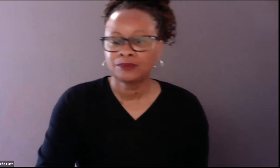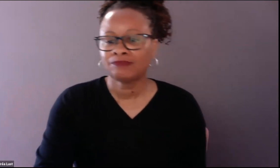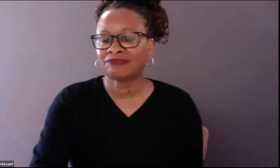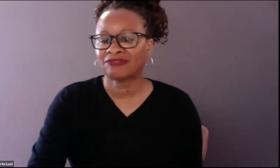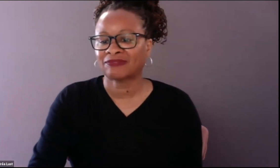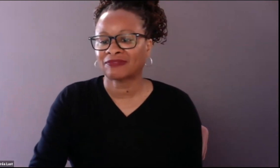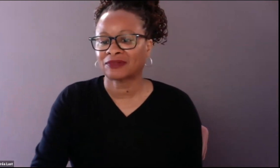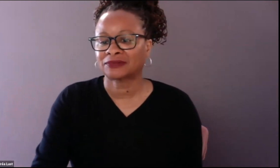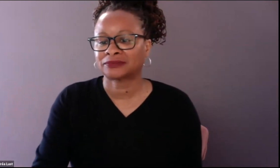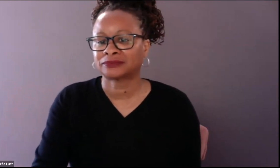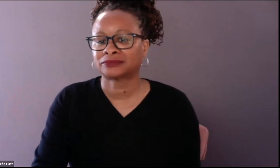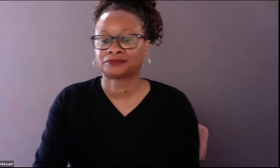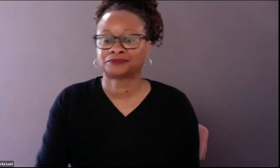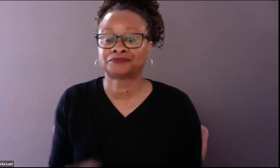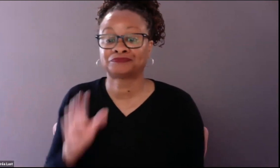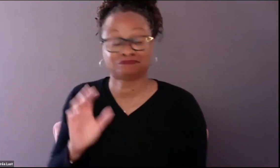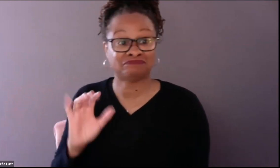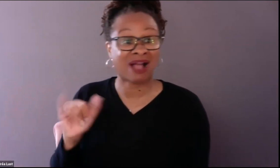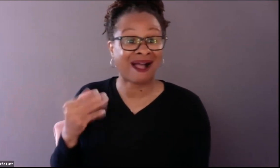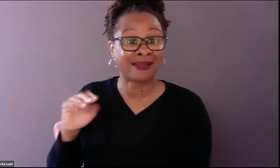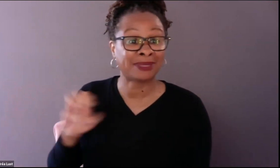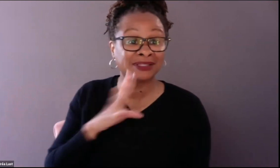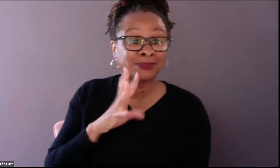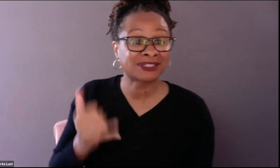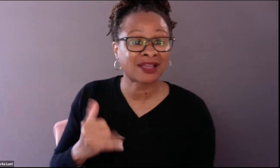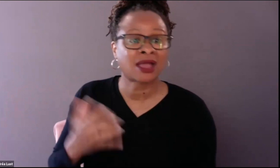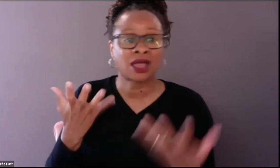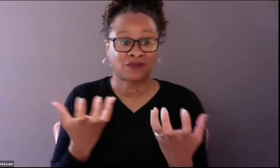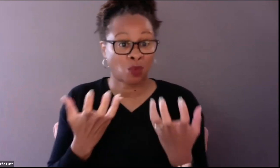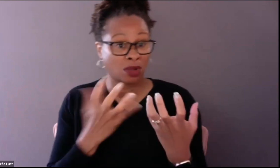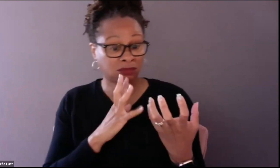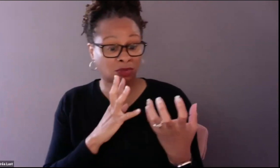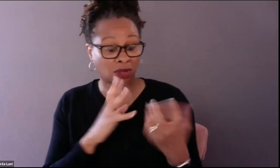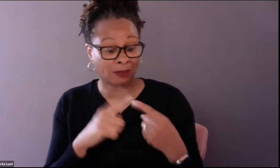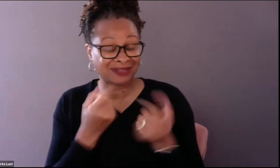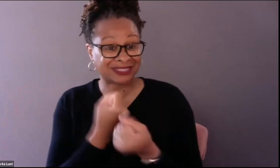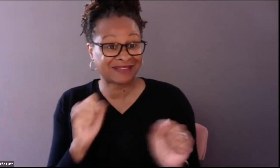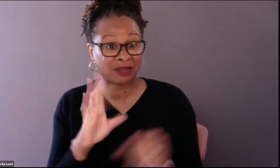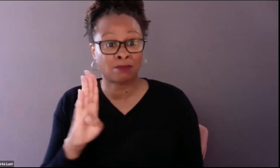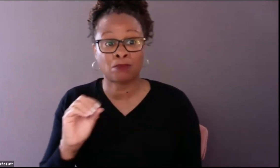Well, if you want me to talk about safety in Bogotá,